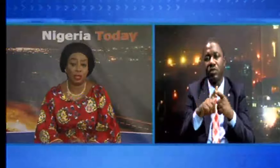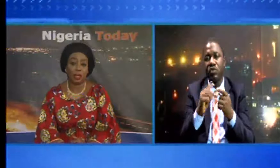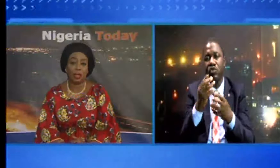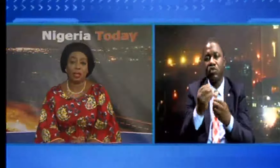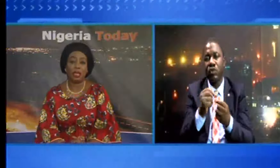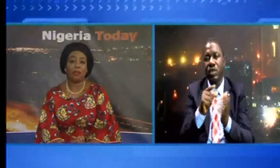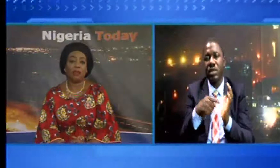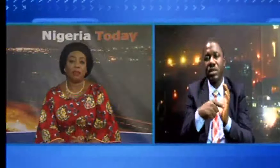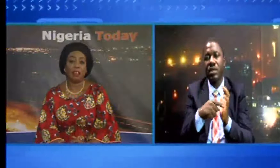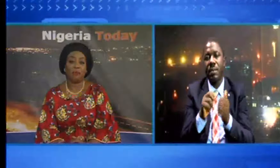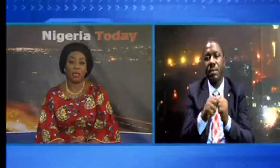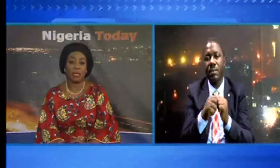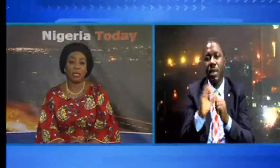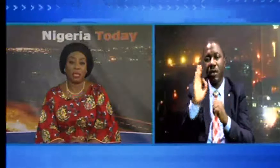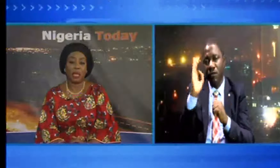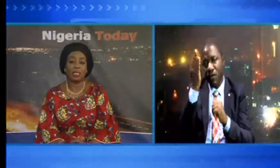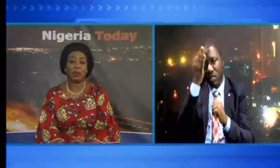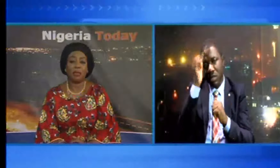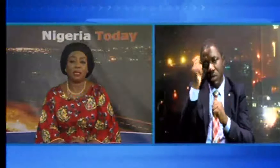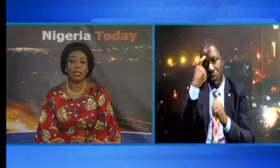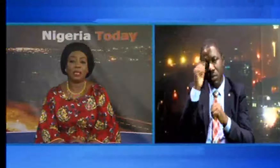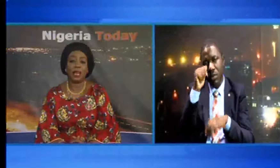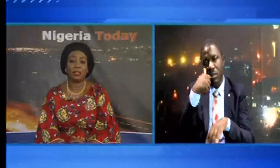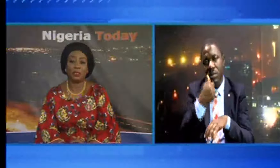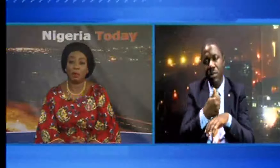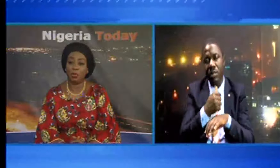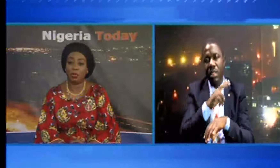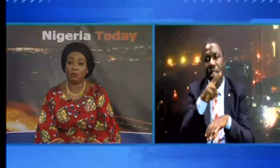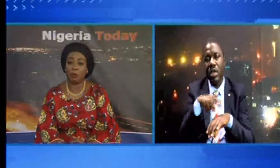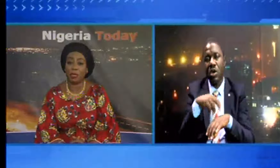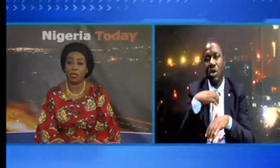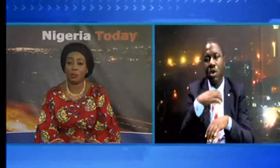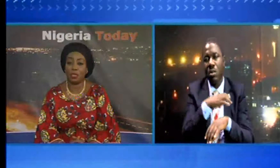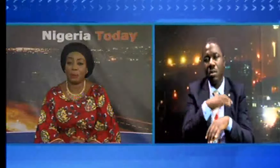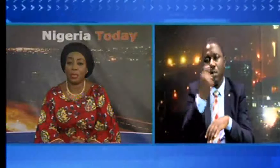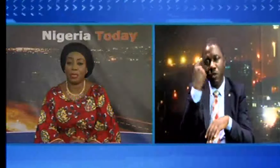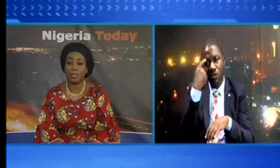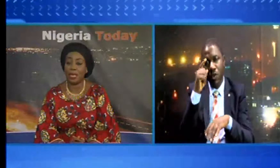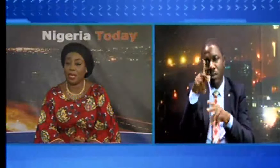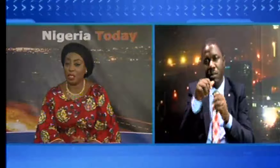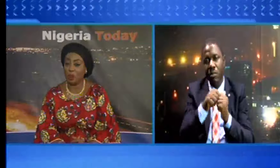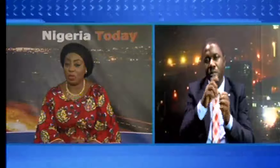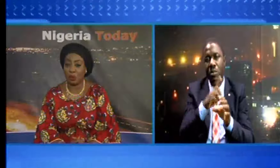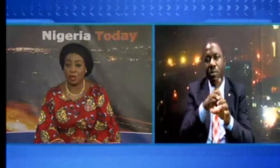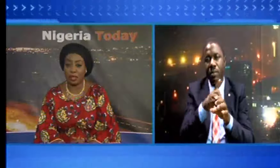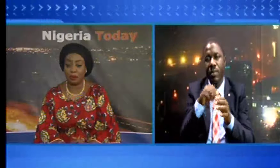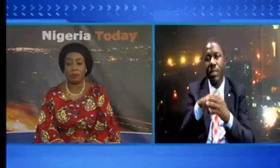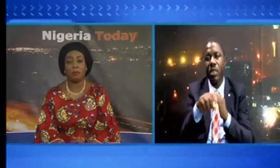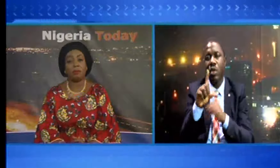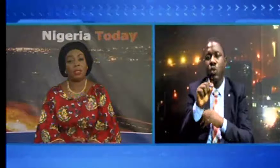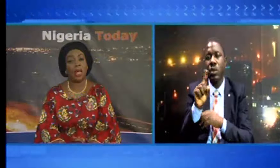situation, the federal government established the National Commission for Persons with Disabilities in